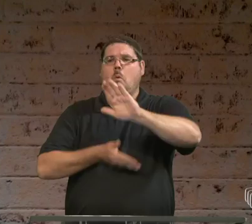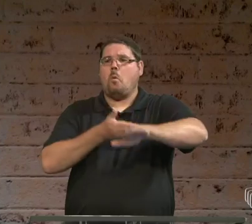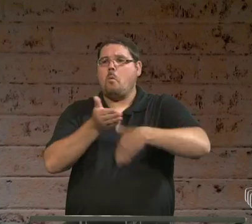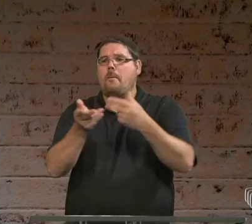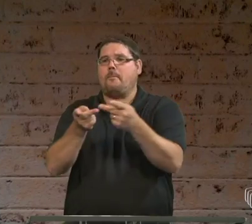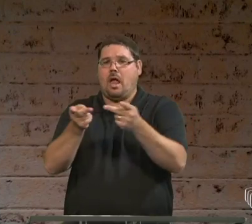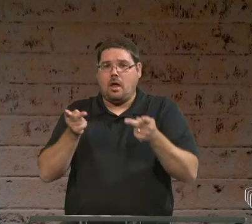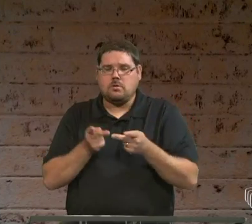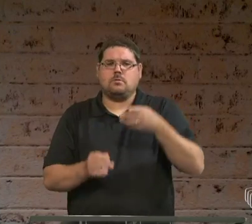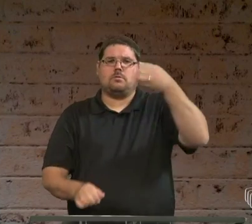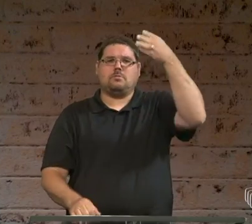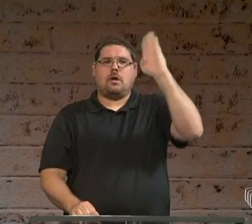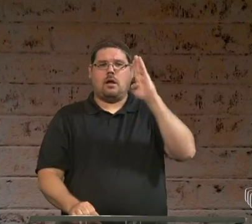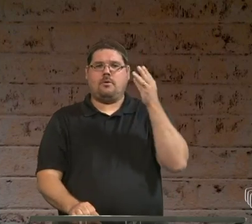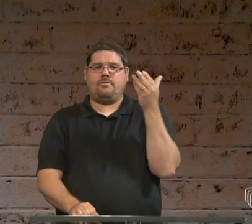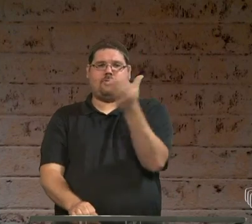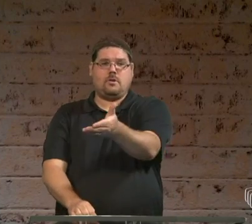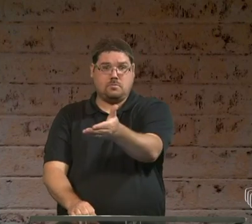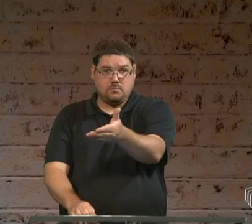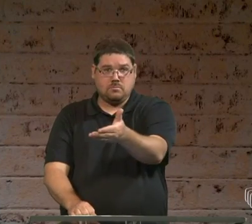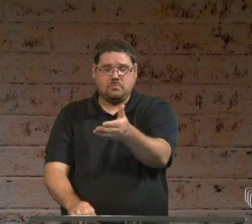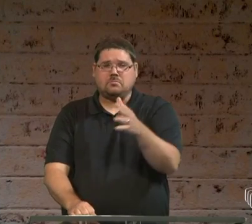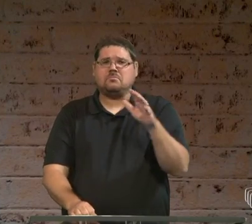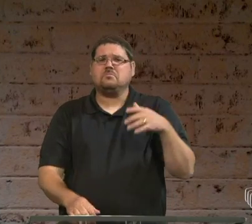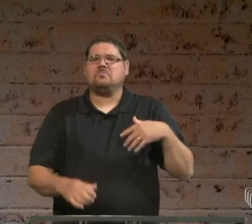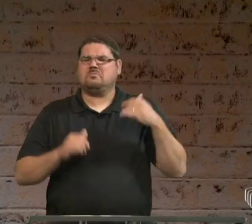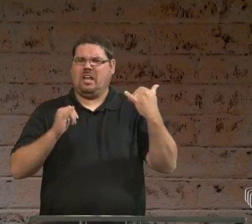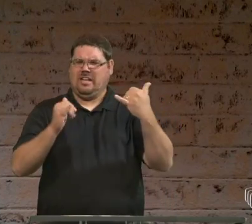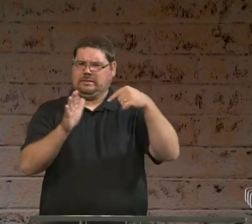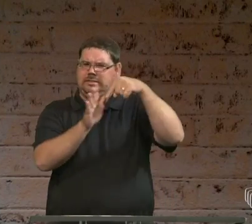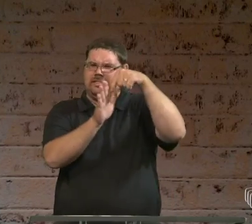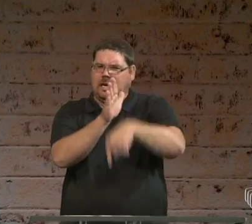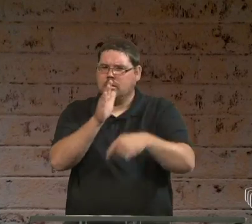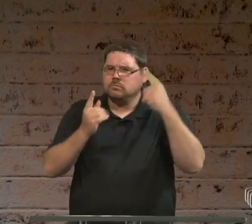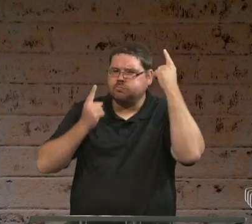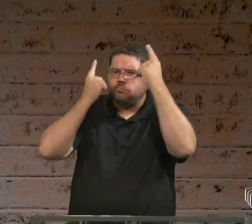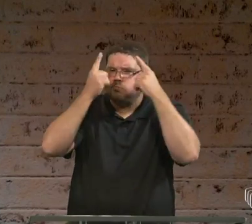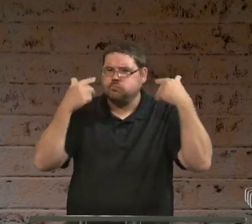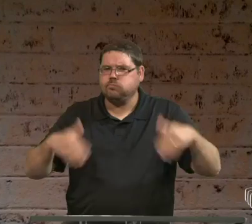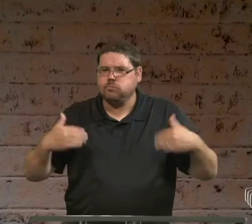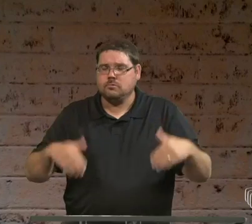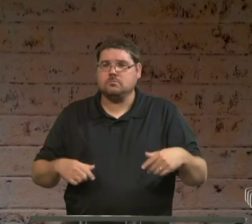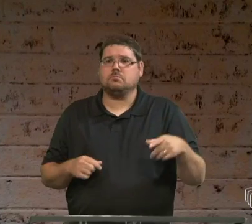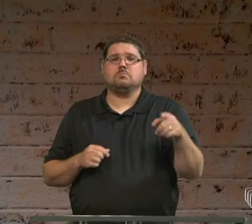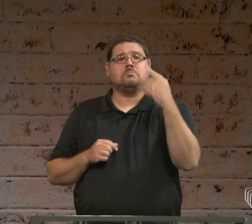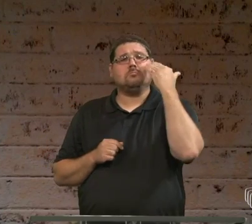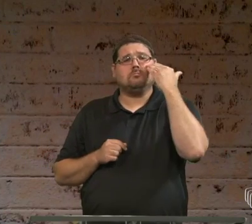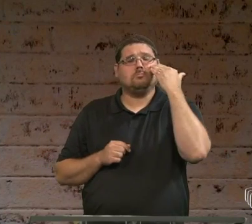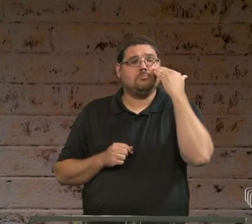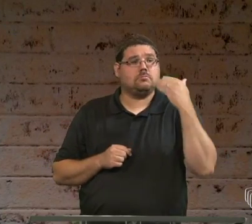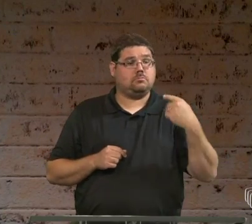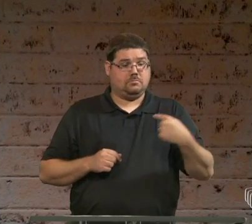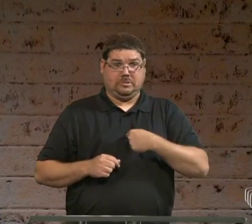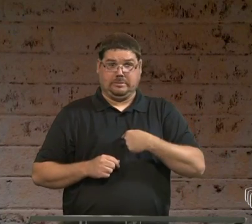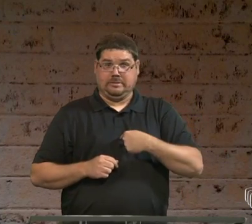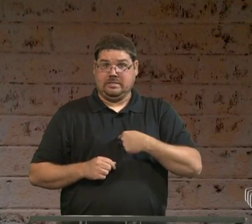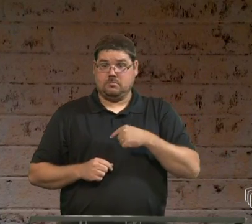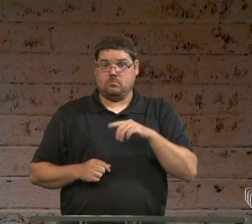So God is everywhere at the same time. He's always there. Now that's a deep theological concept,